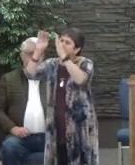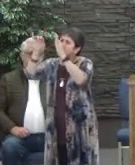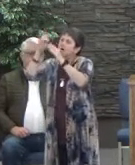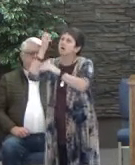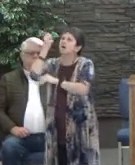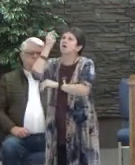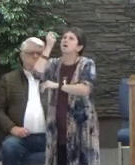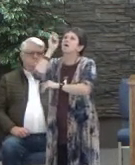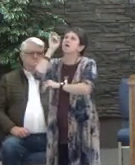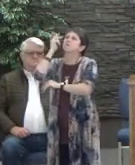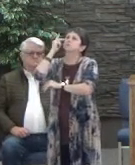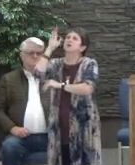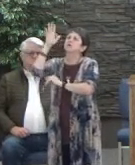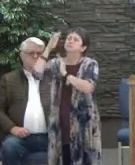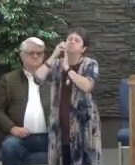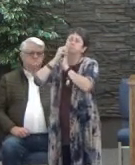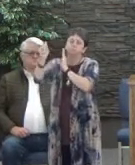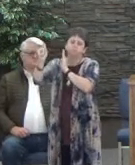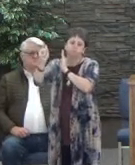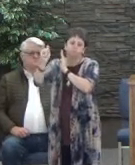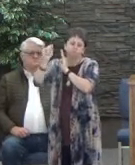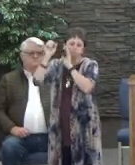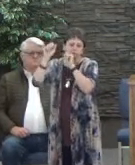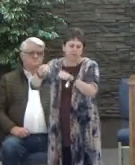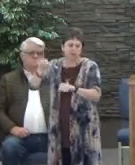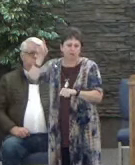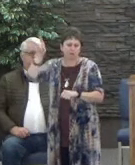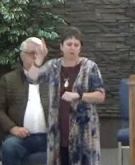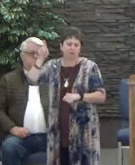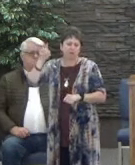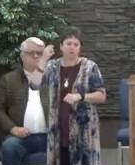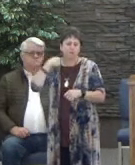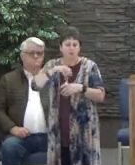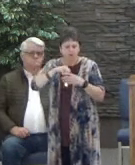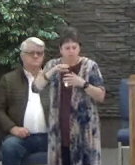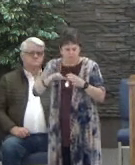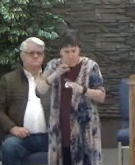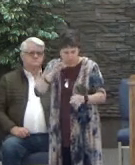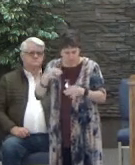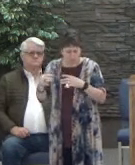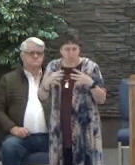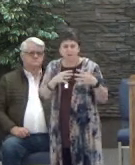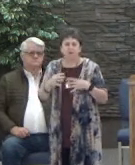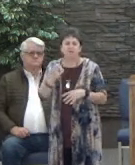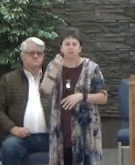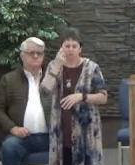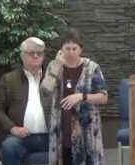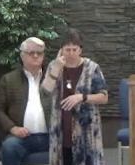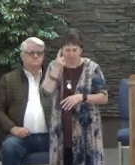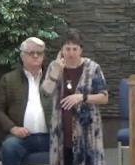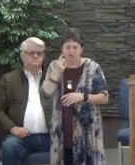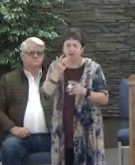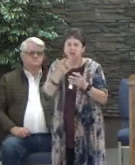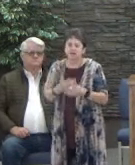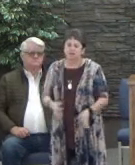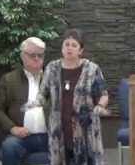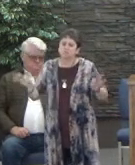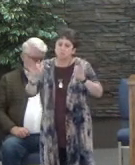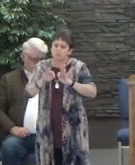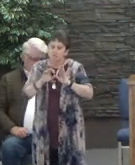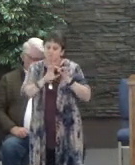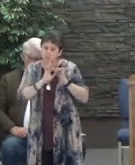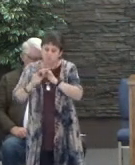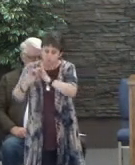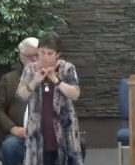capable he is. We recognize that we are in a spiritual battle, and how essential unity is in that